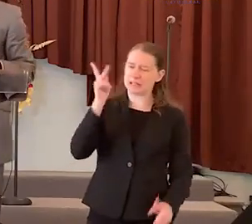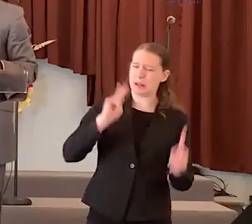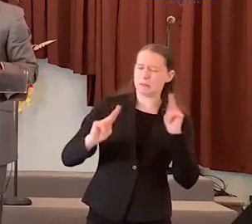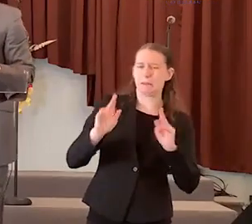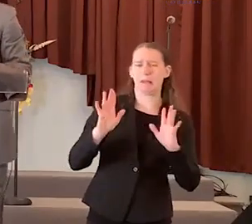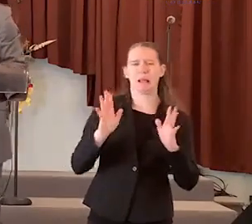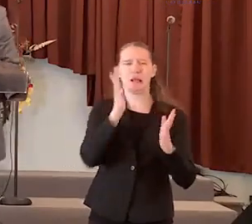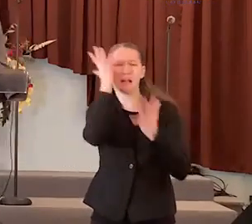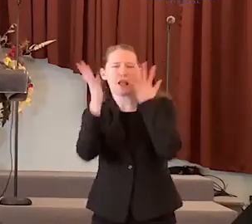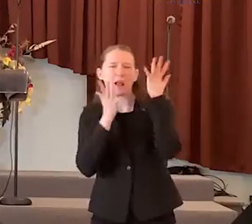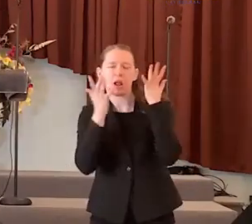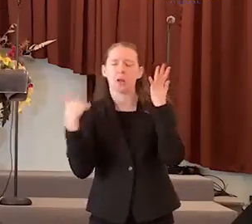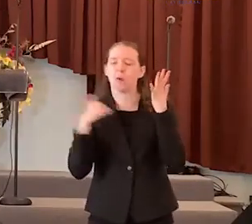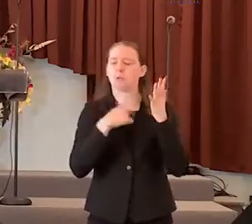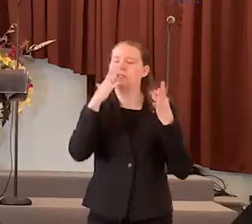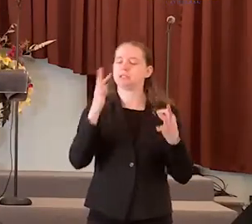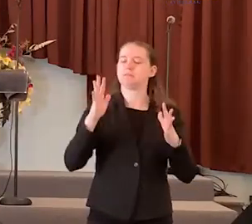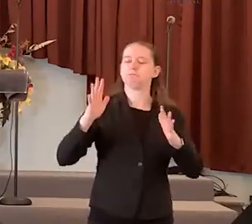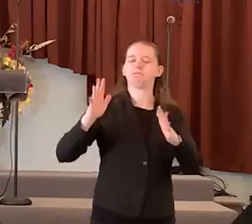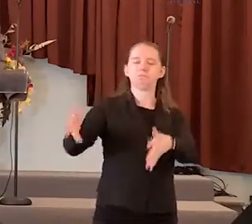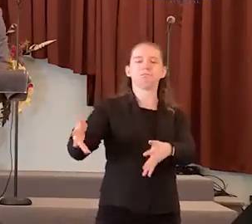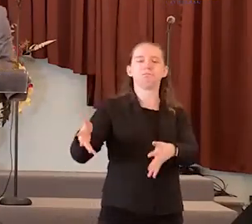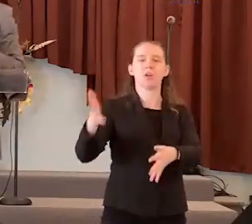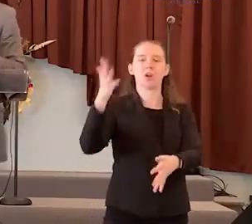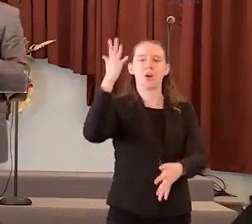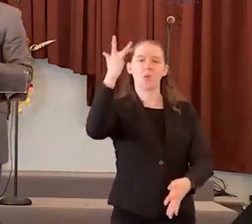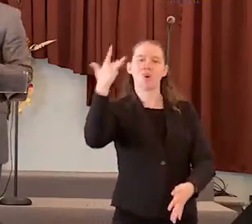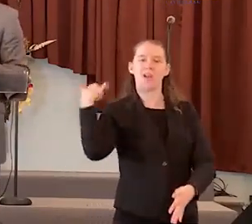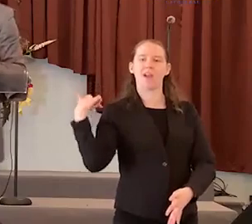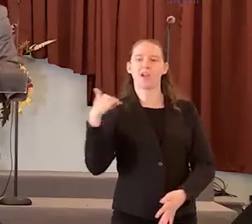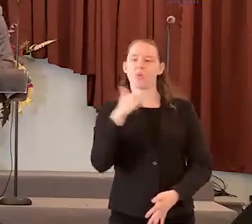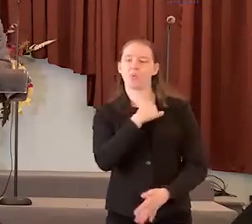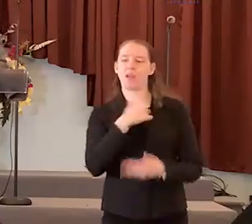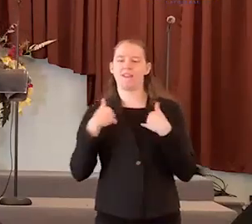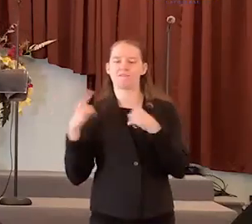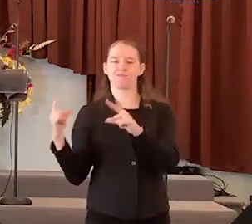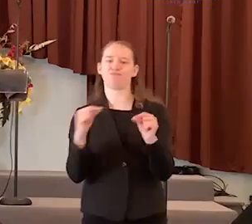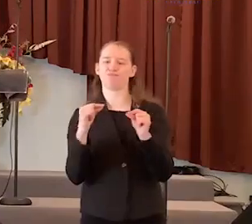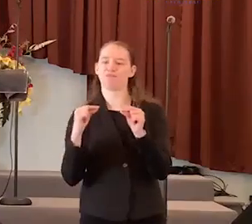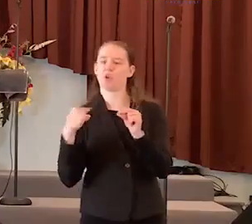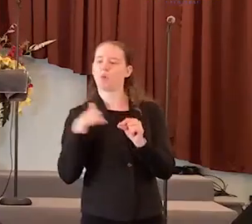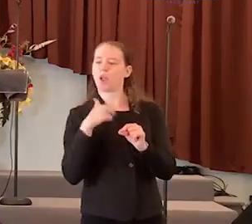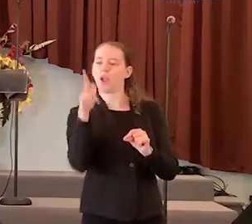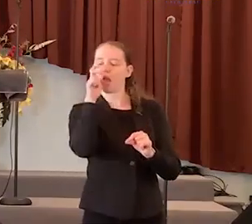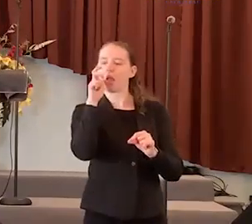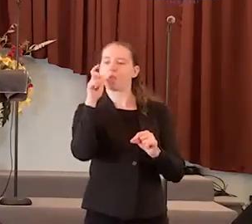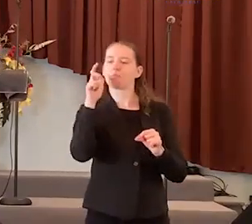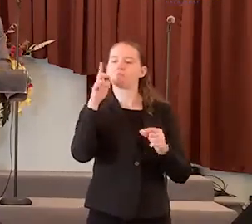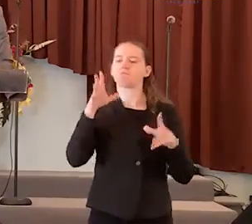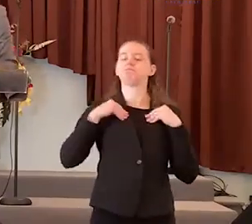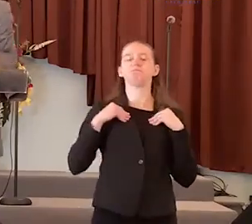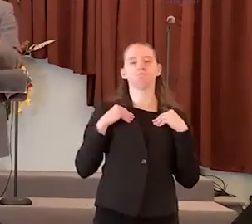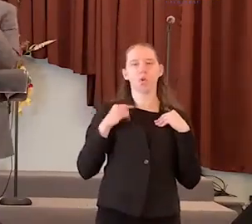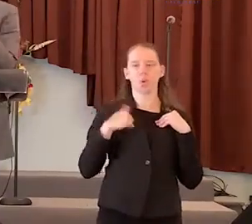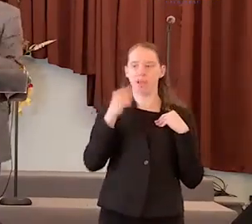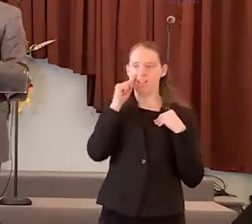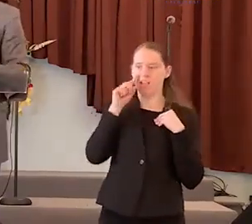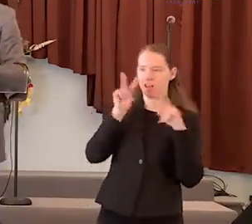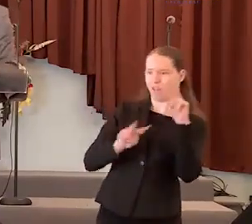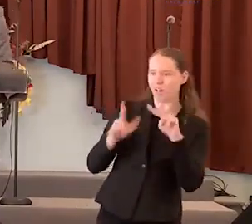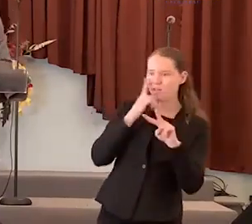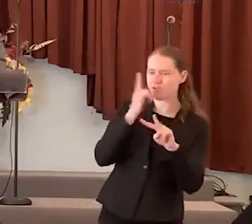embarrassed. And we abandon them because of what we heard and what we thought we saw. But they